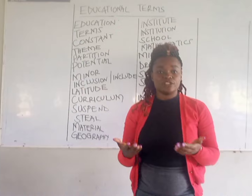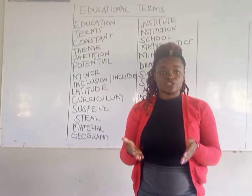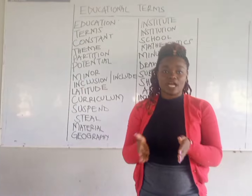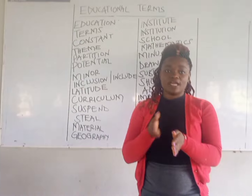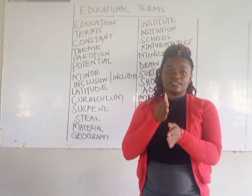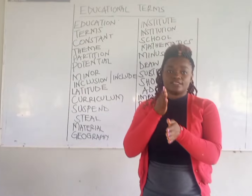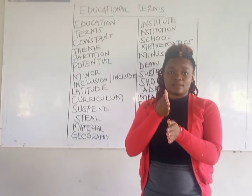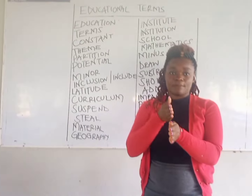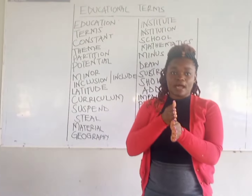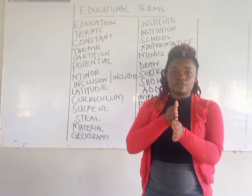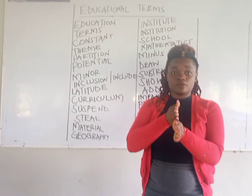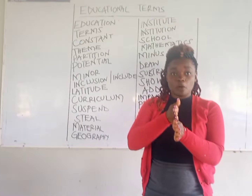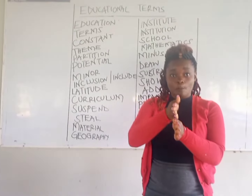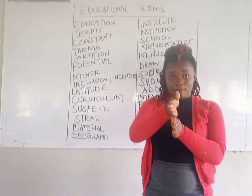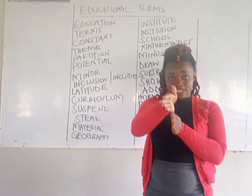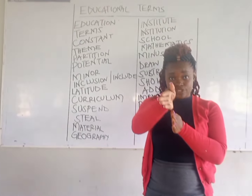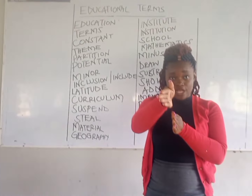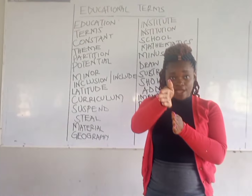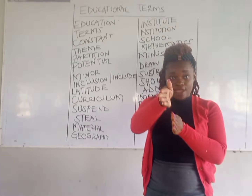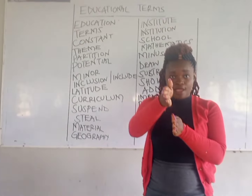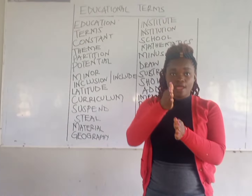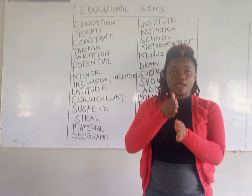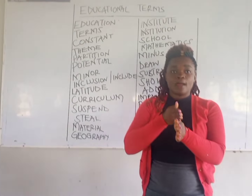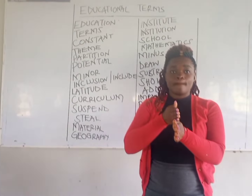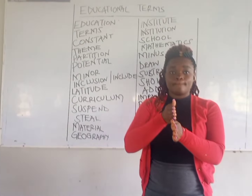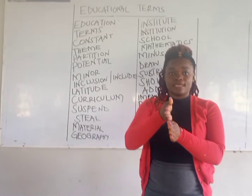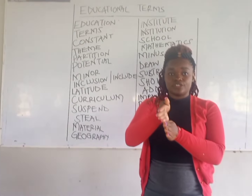major, it's above major. Major.